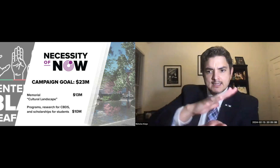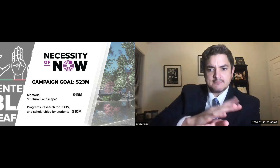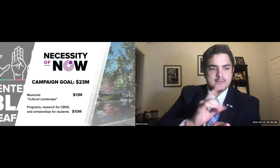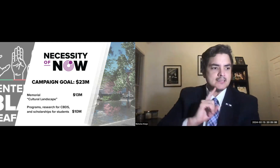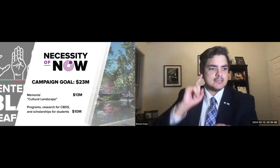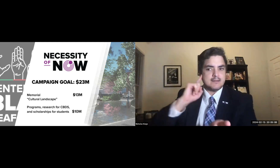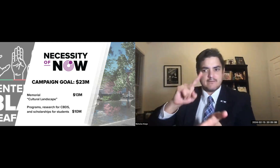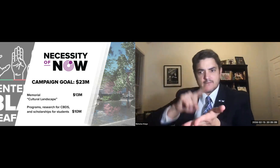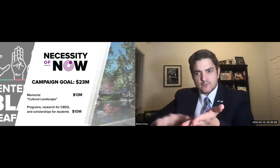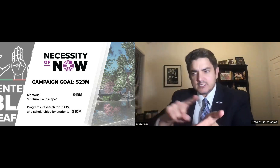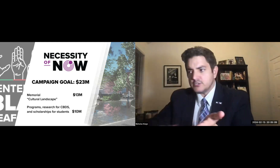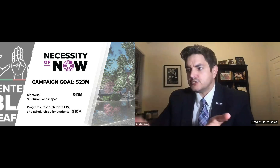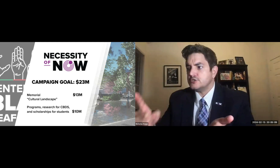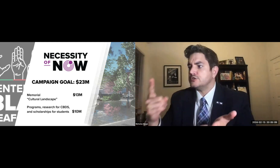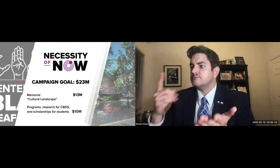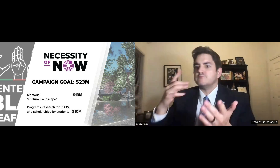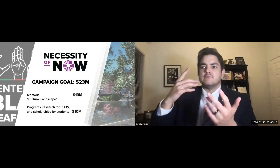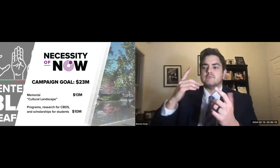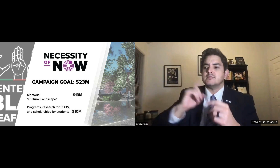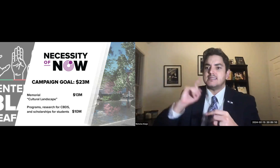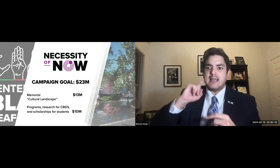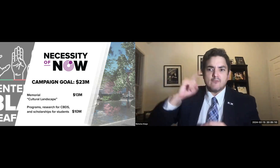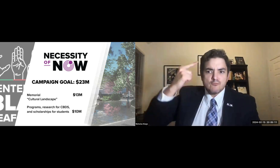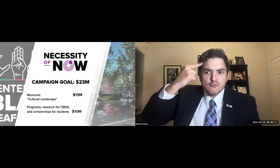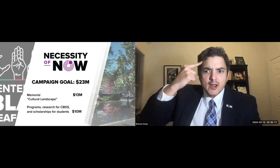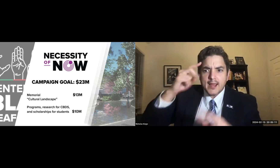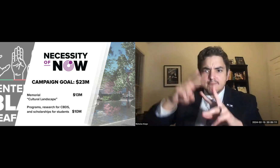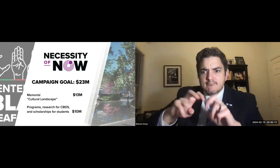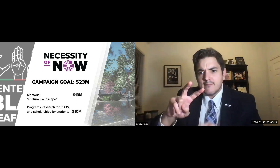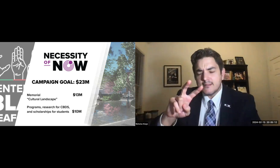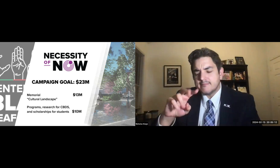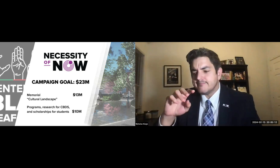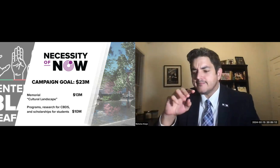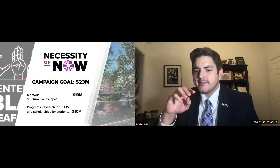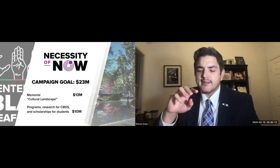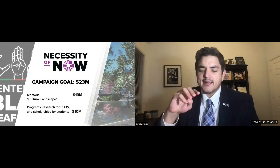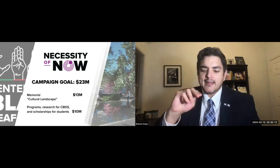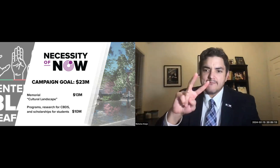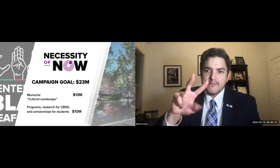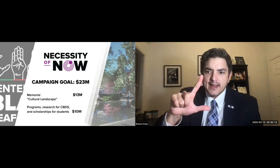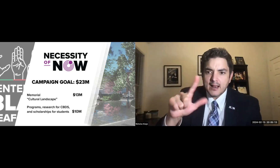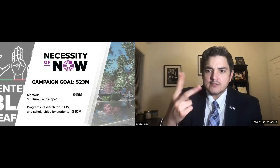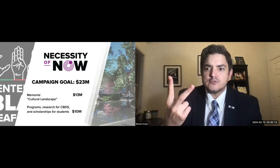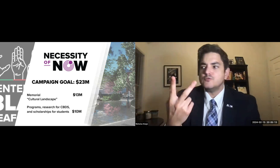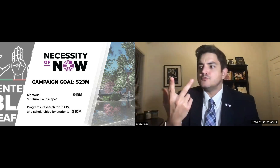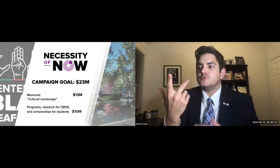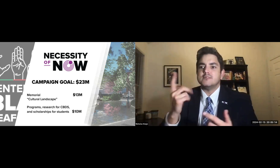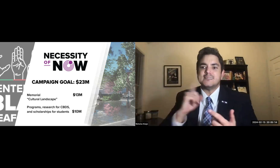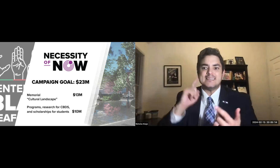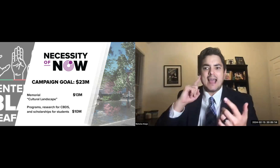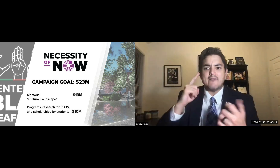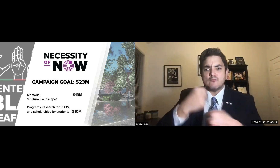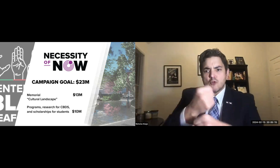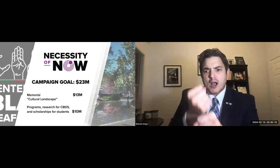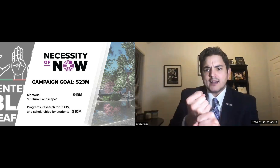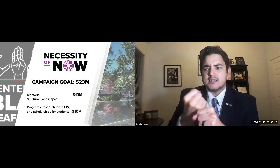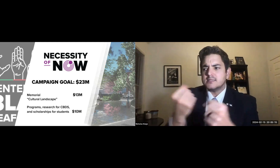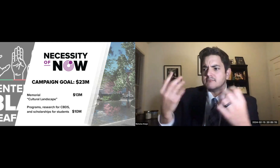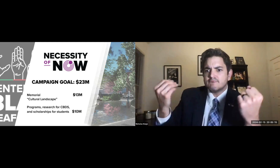led by people who are deaf. We need to focus on deaf academia, on deaf research, focus on